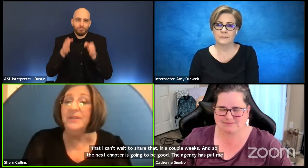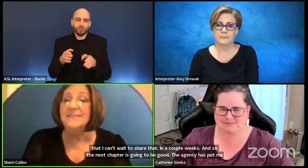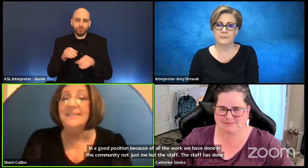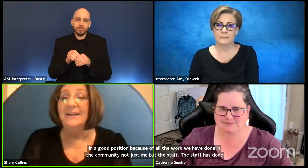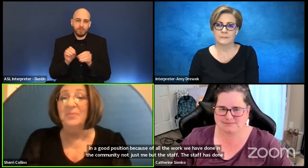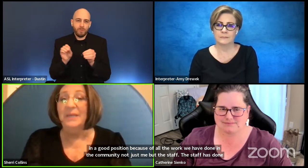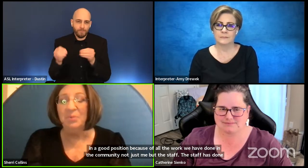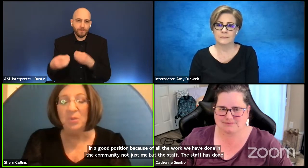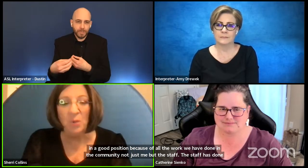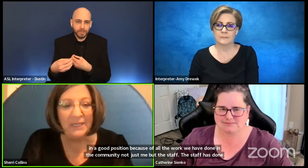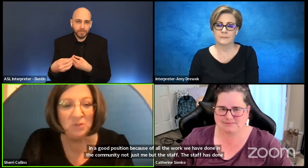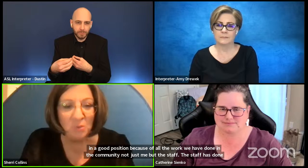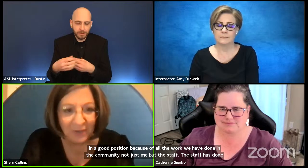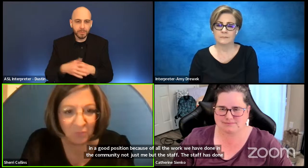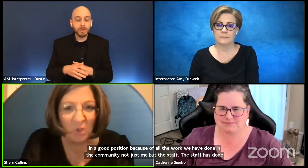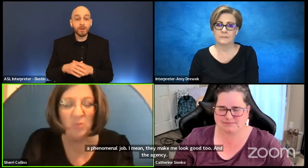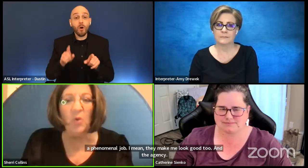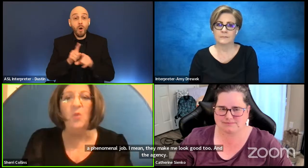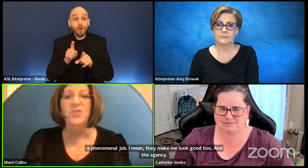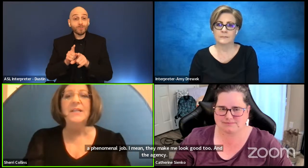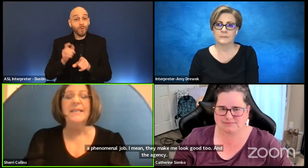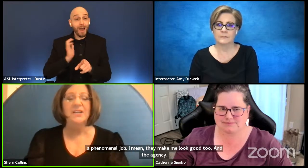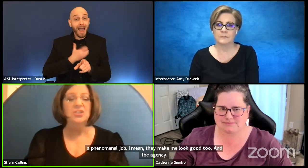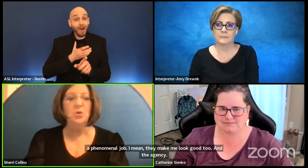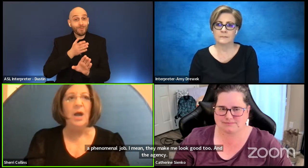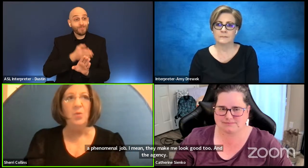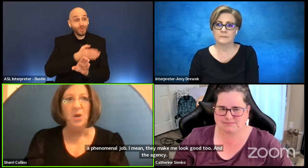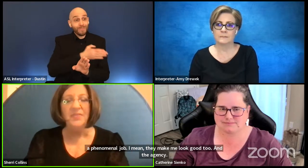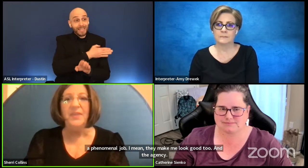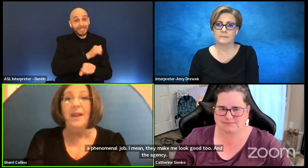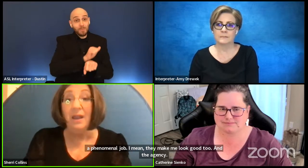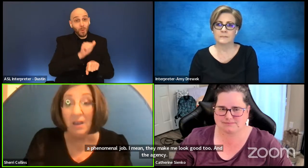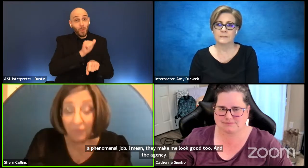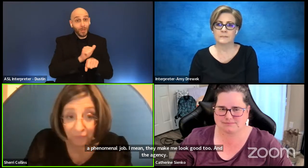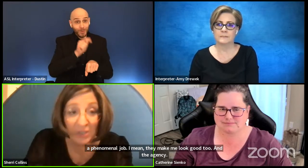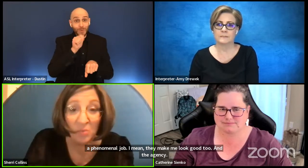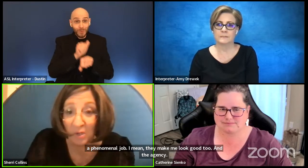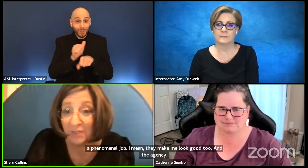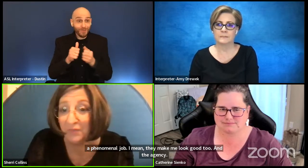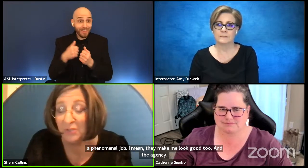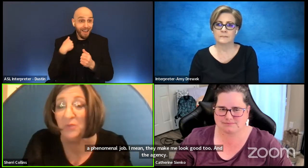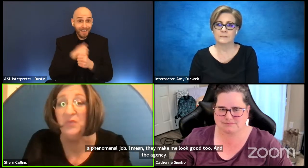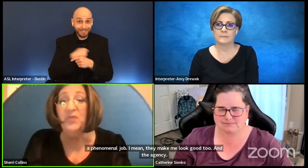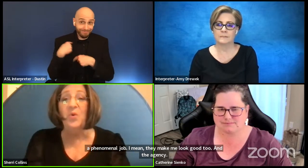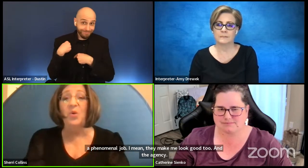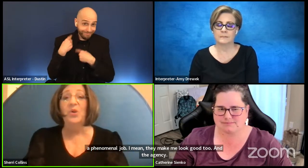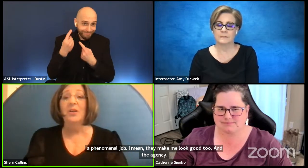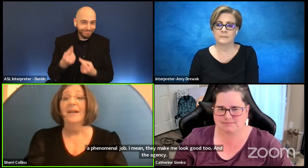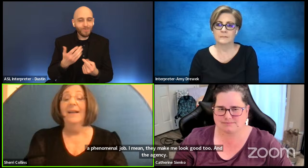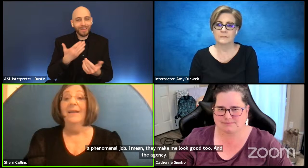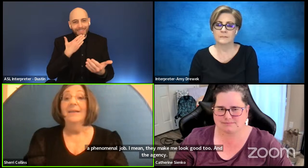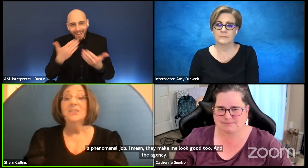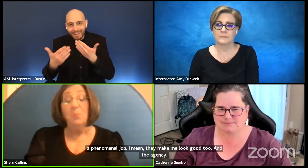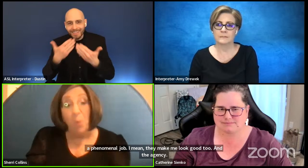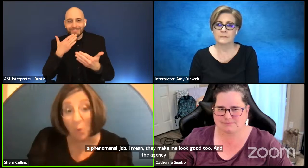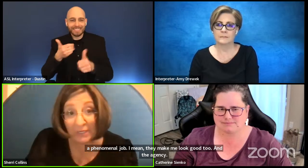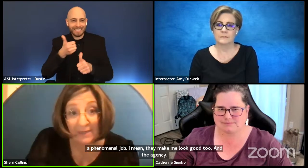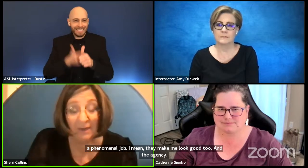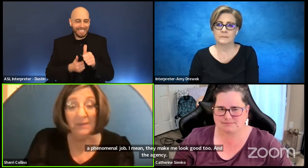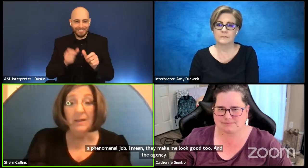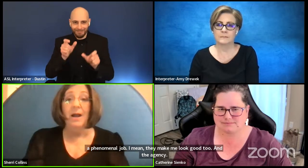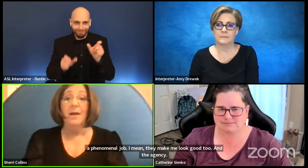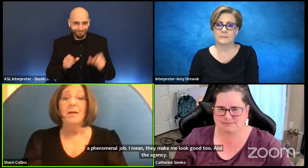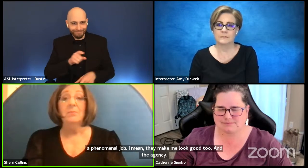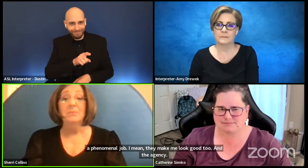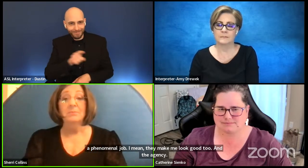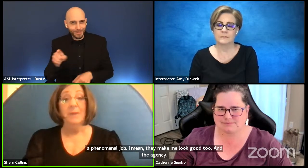also previous employees who have worked over the years. So I want to thank every one of you for